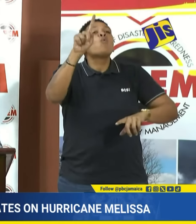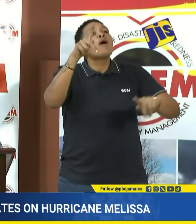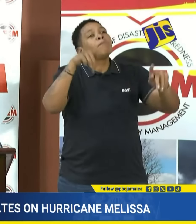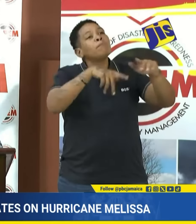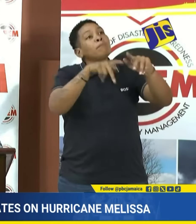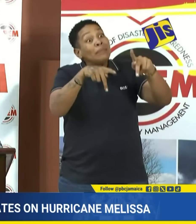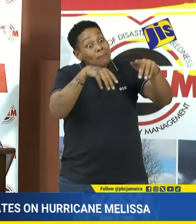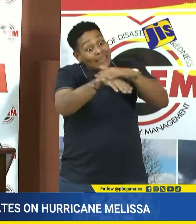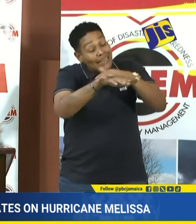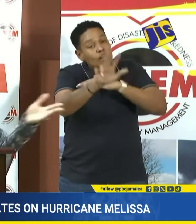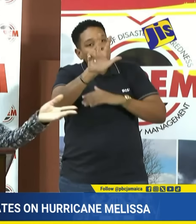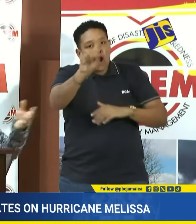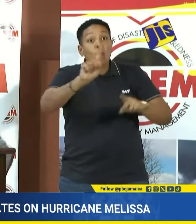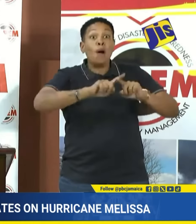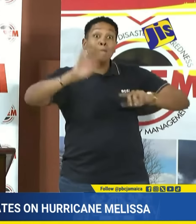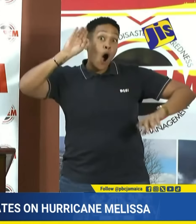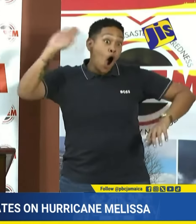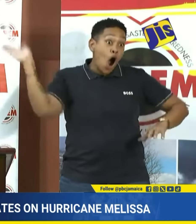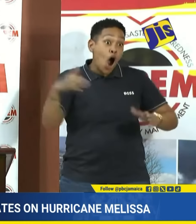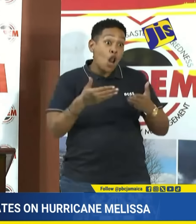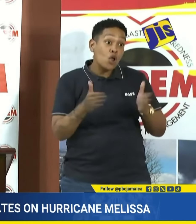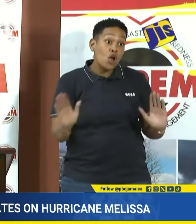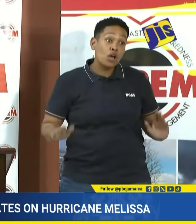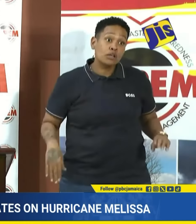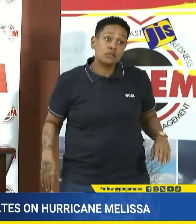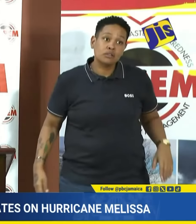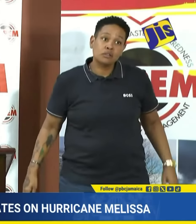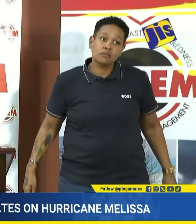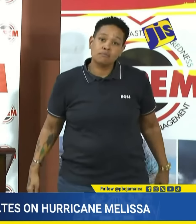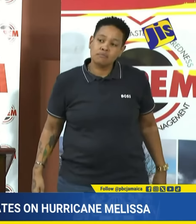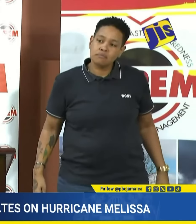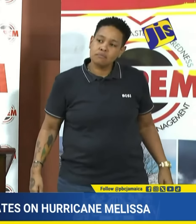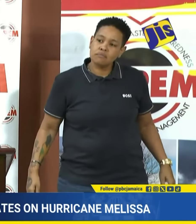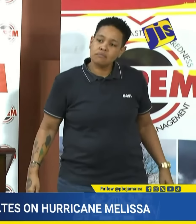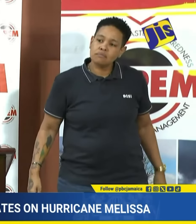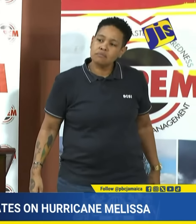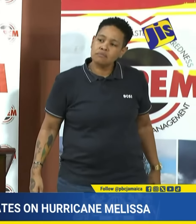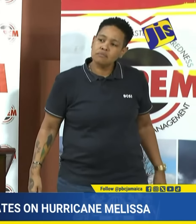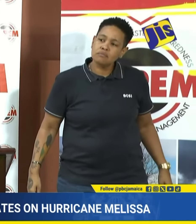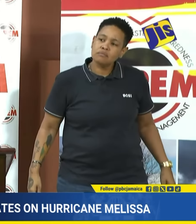they've all been activated now. That order and was what's made the by count Minister Mackenzie. Of activations, it's